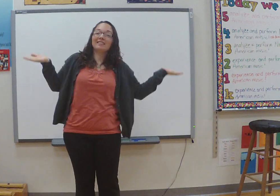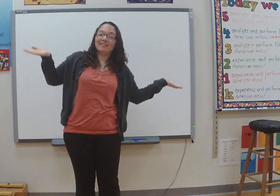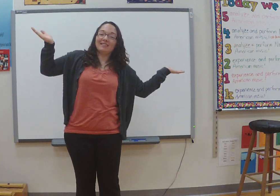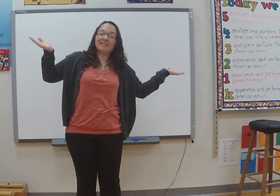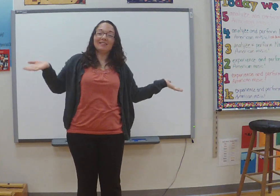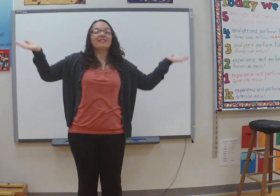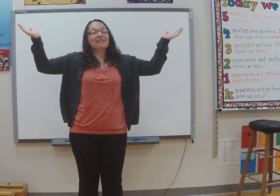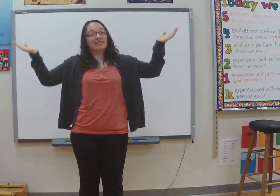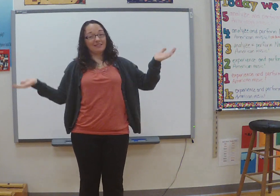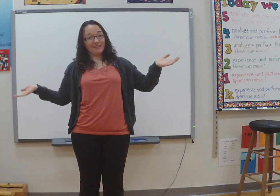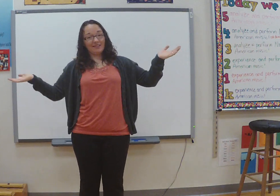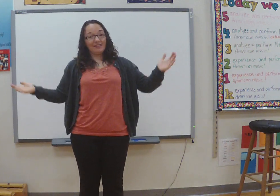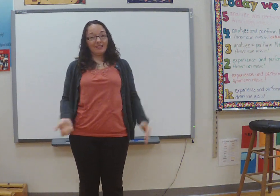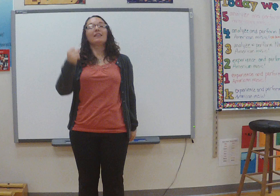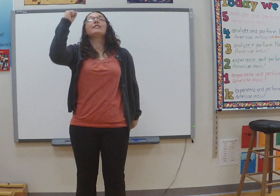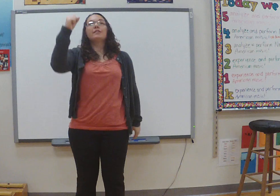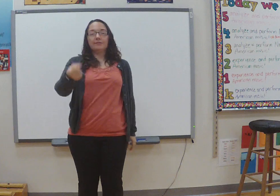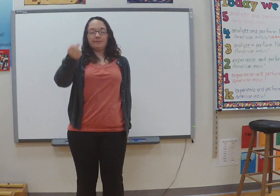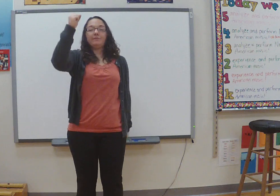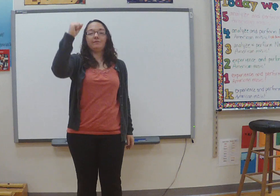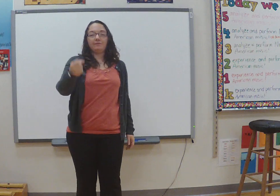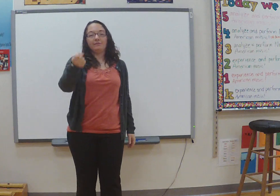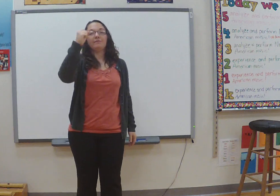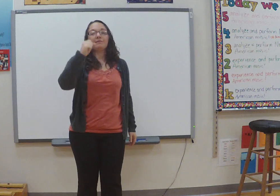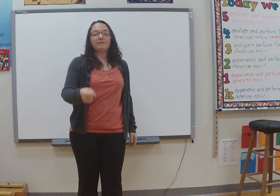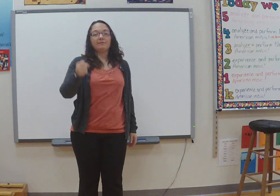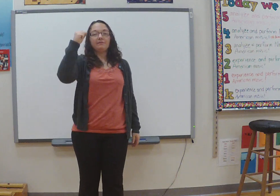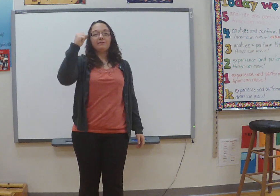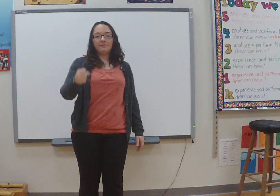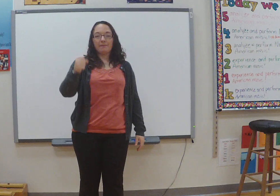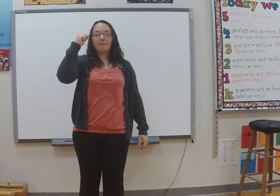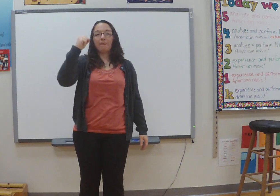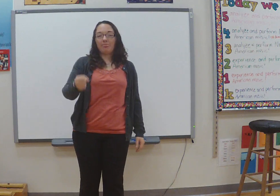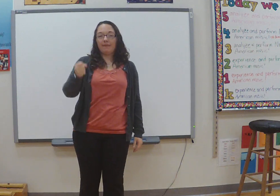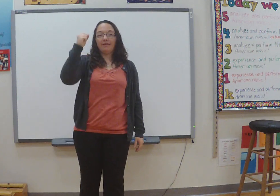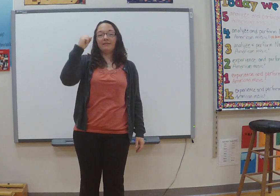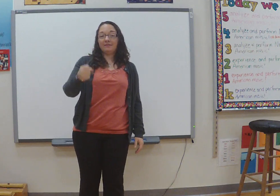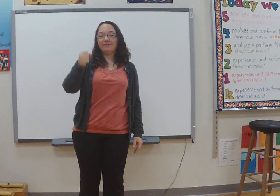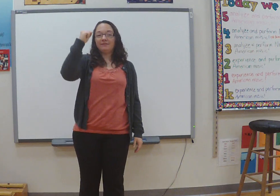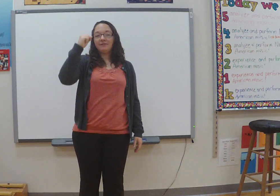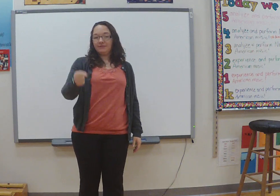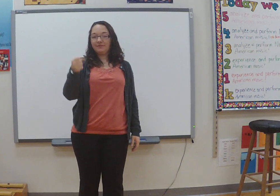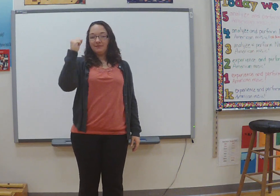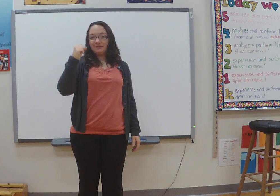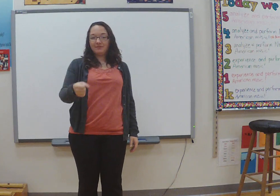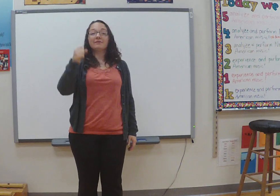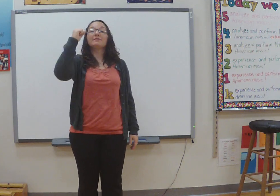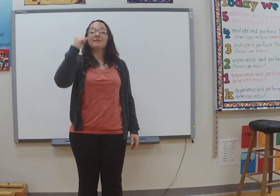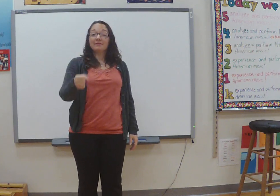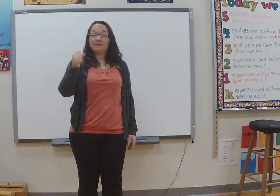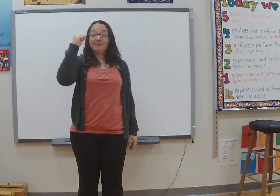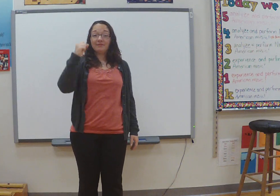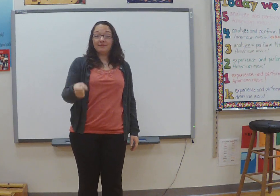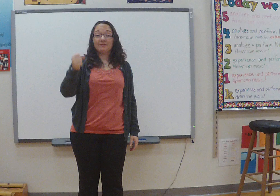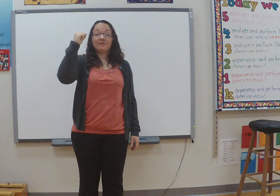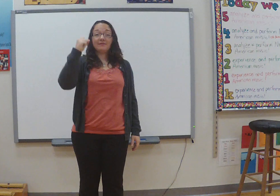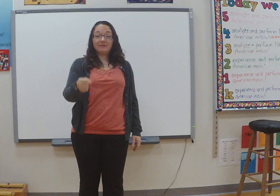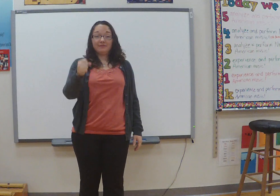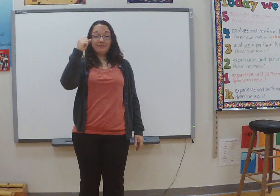-stopping sleigh Jingle bells, jingle bells, jingle all the way O'er what fun it is